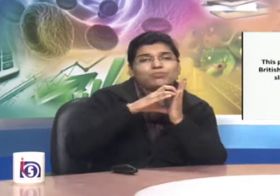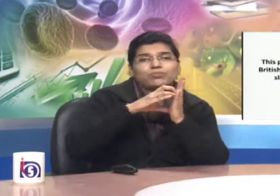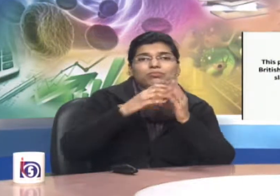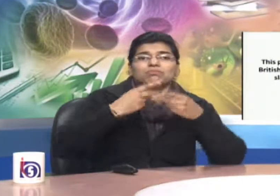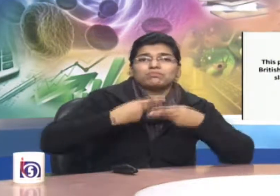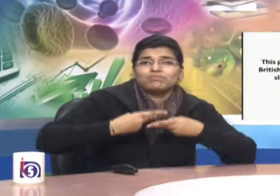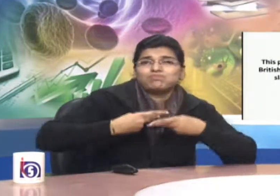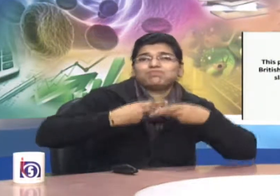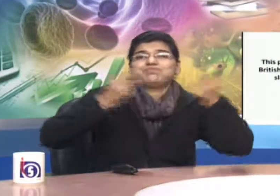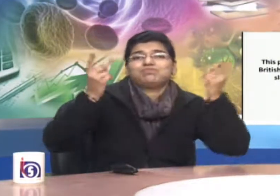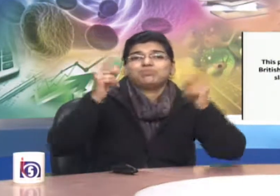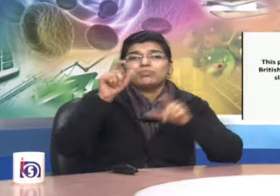them.